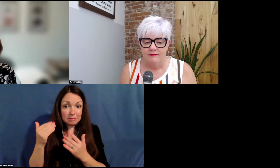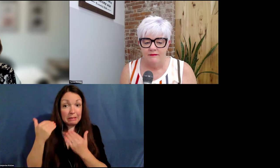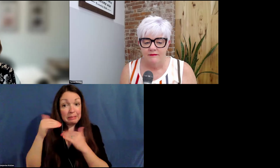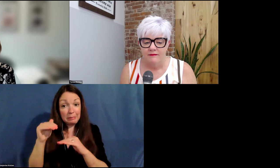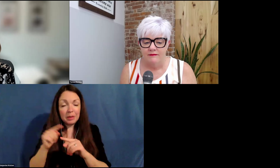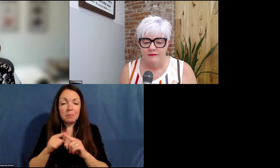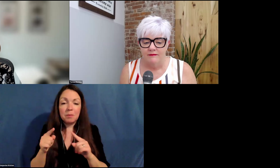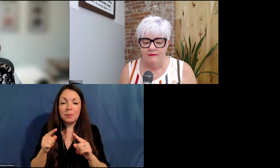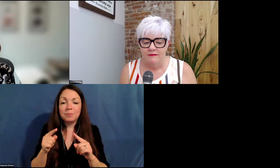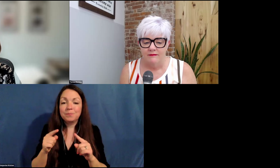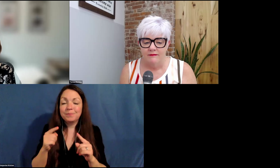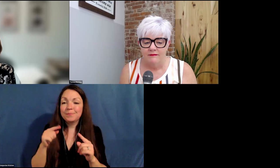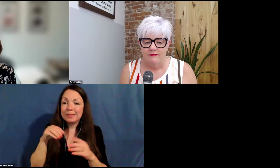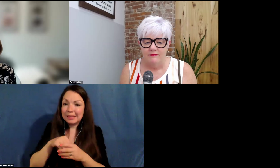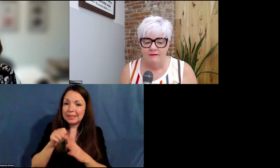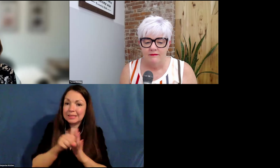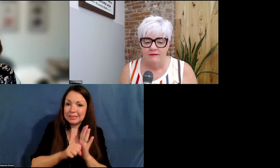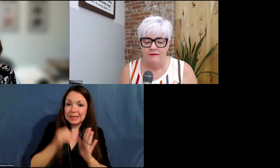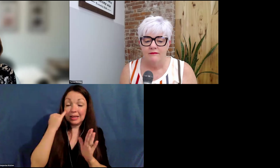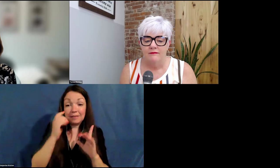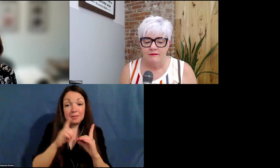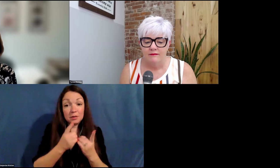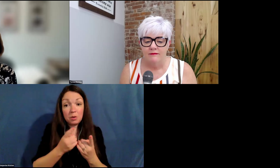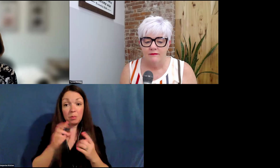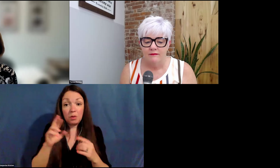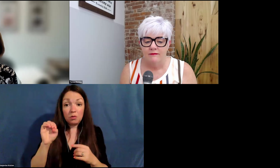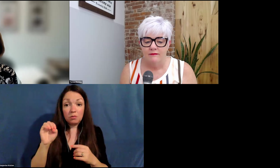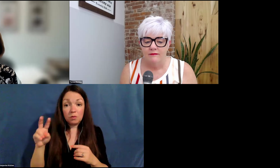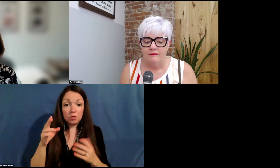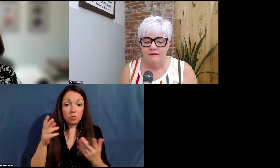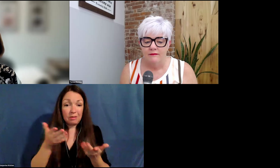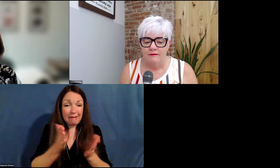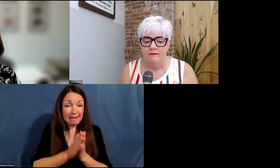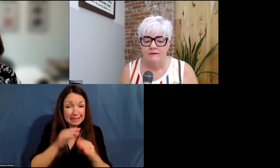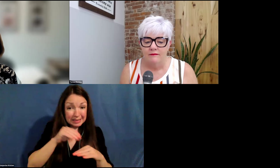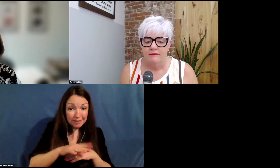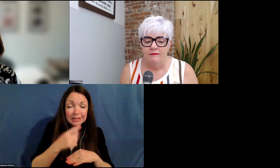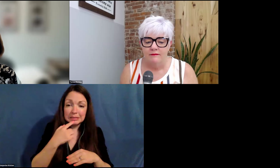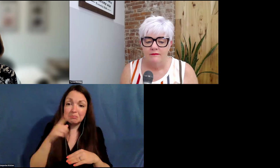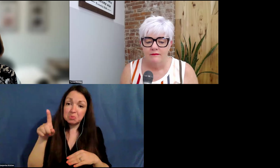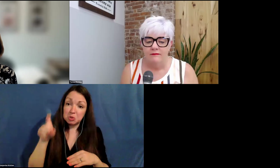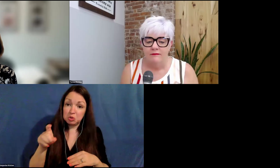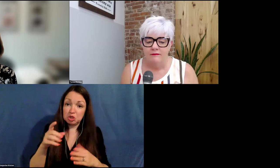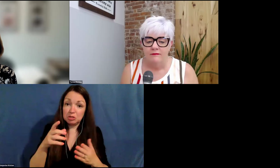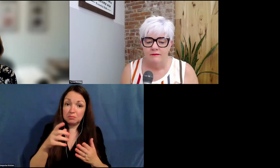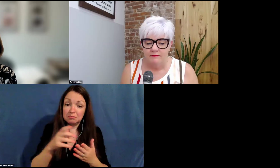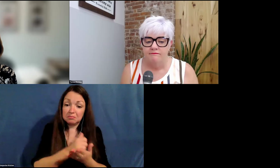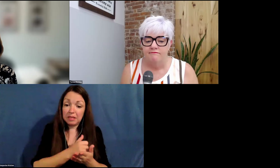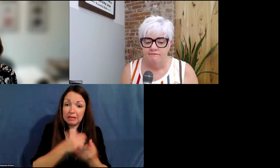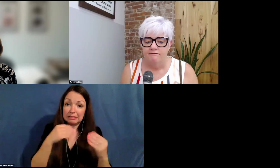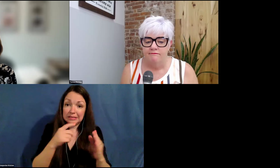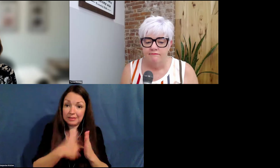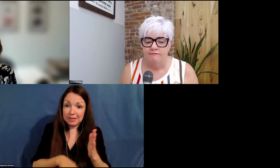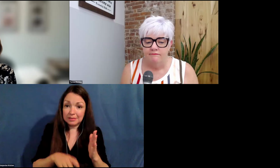I think the Department of Revenue, if you were asked for advice, would say you should be collecting and remitting tax on those